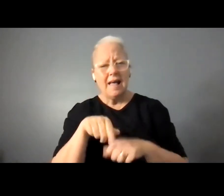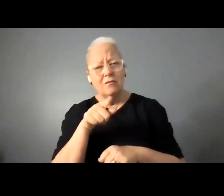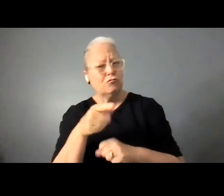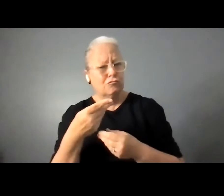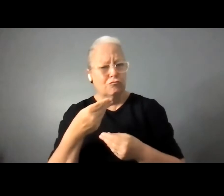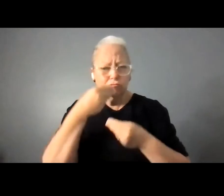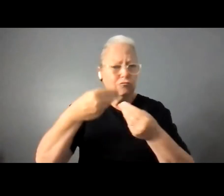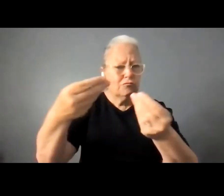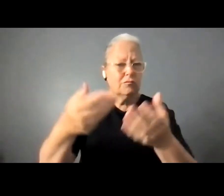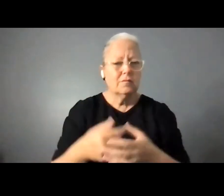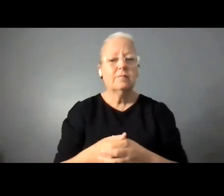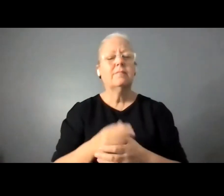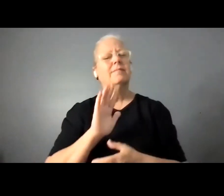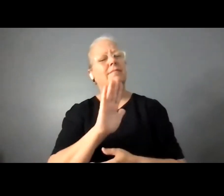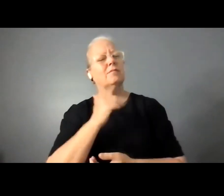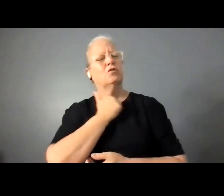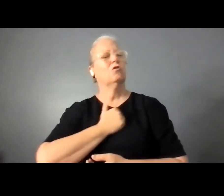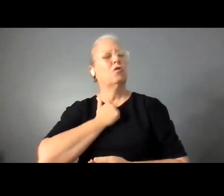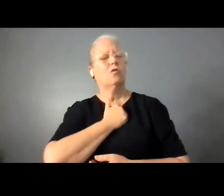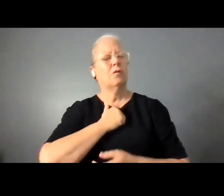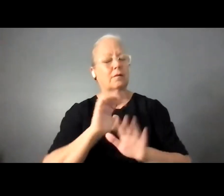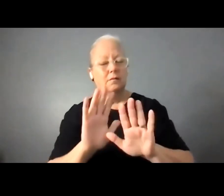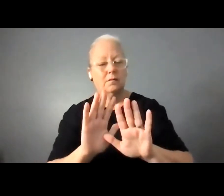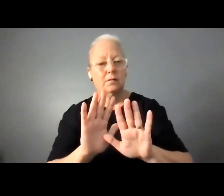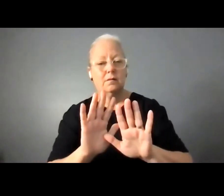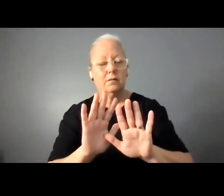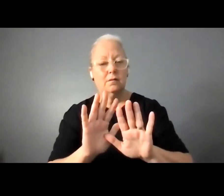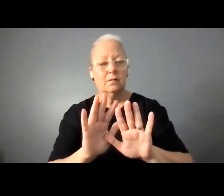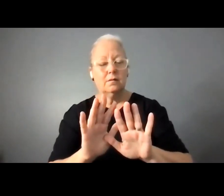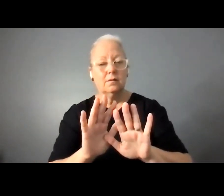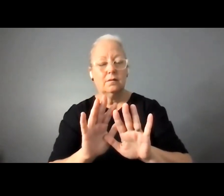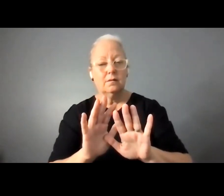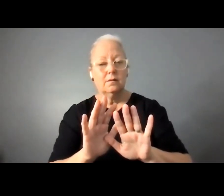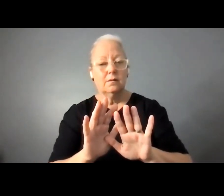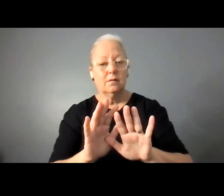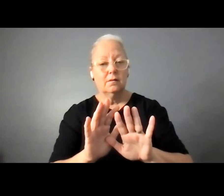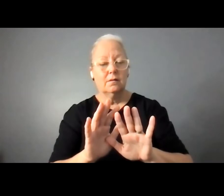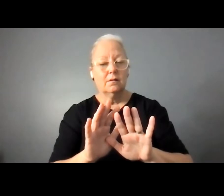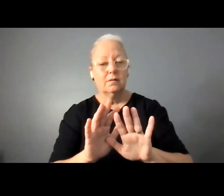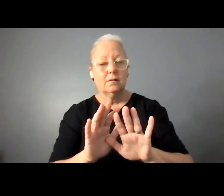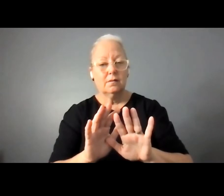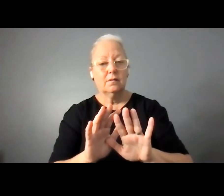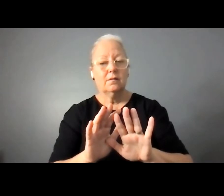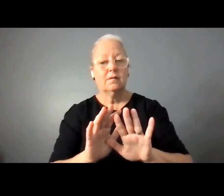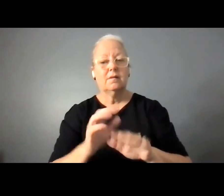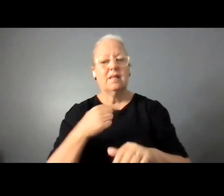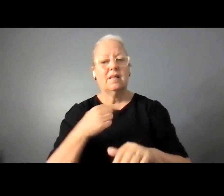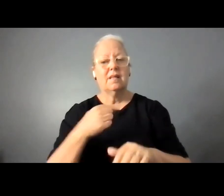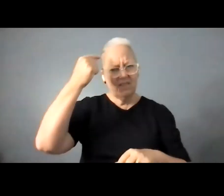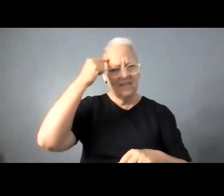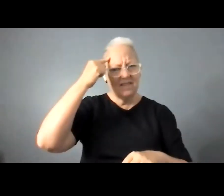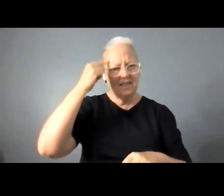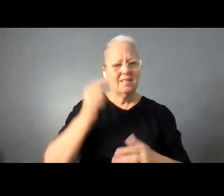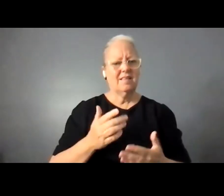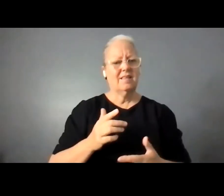I'm sorry, Eileen. I'm sorry, Milika, but I think we involuntarily skipped Natalie. I think she was going to answer